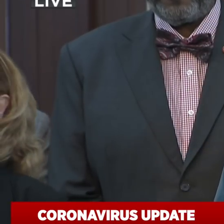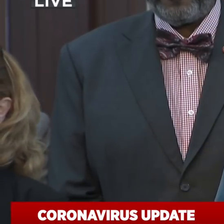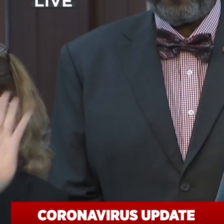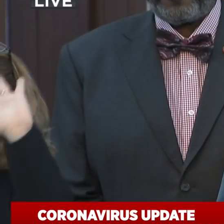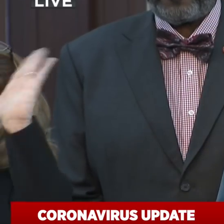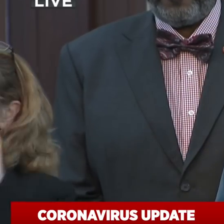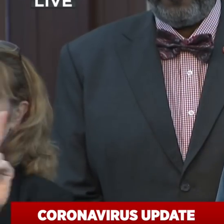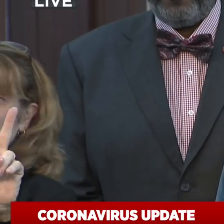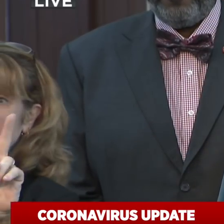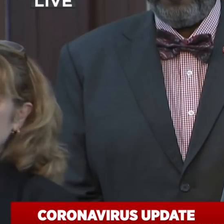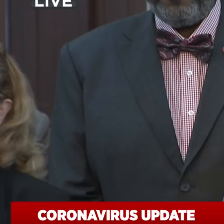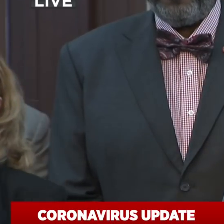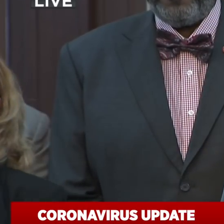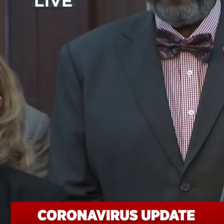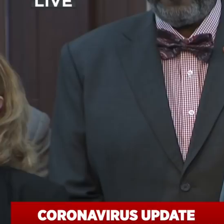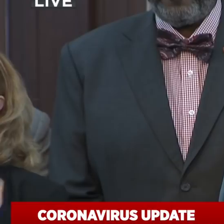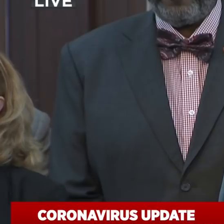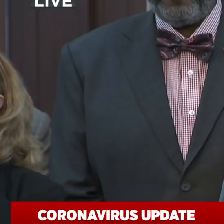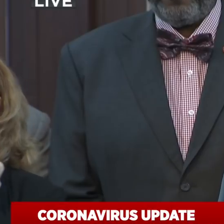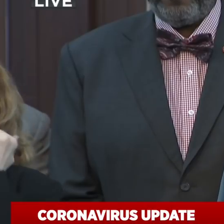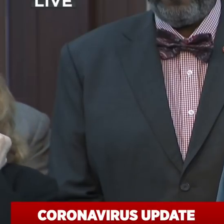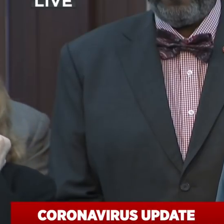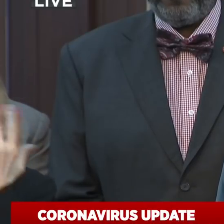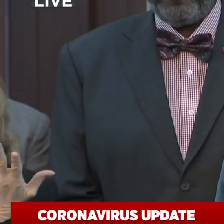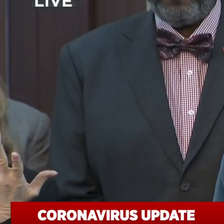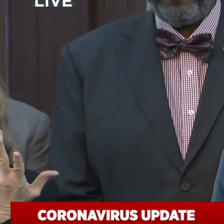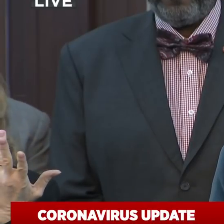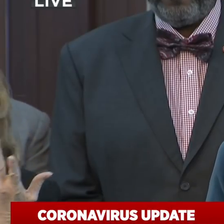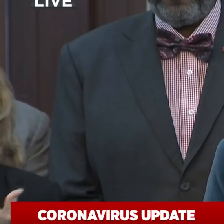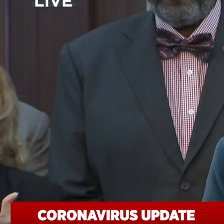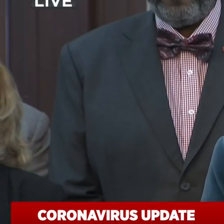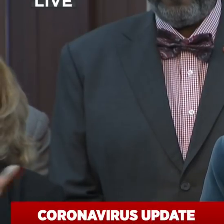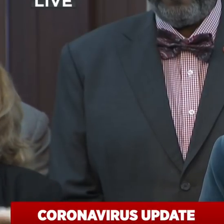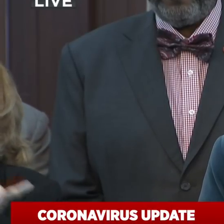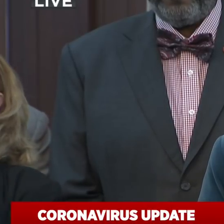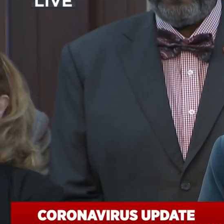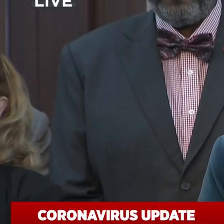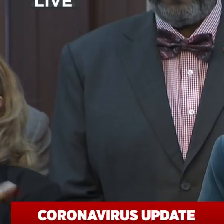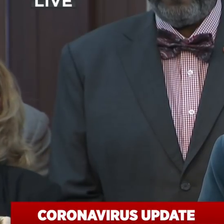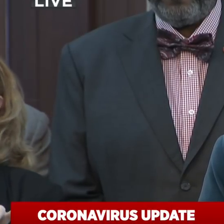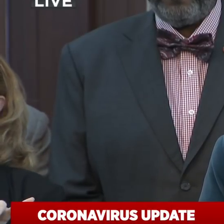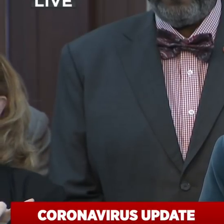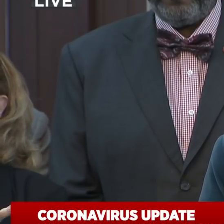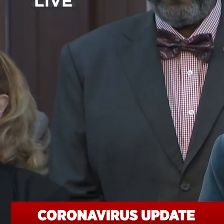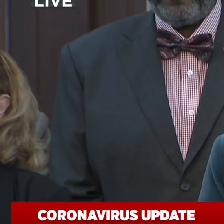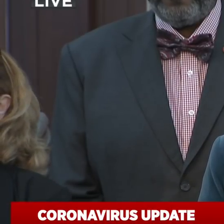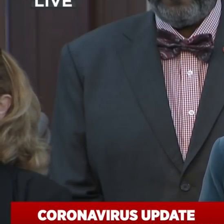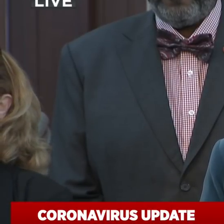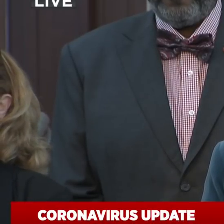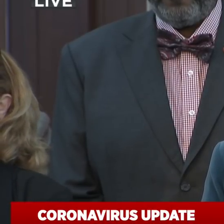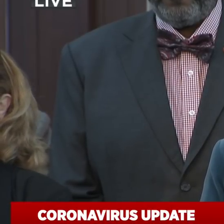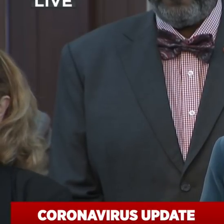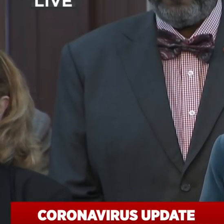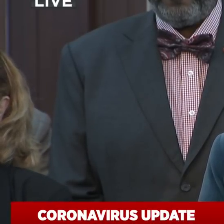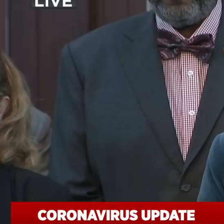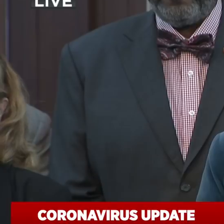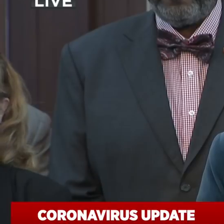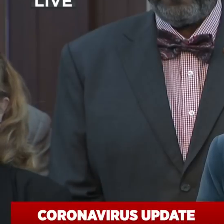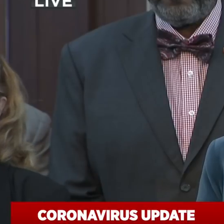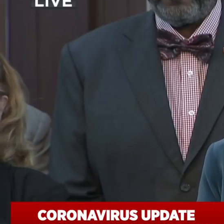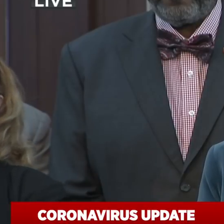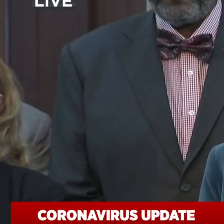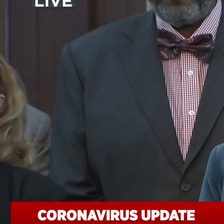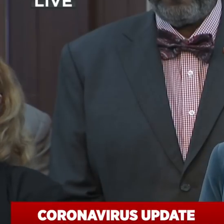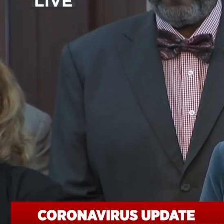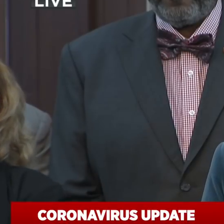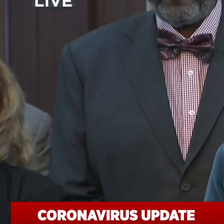peace. You could smile. Or you could do as our Muslim brothers and sisters do, and just a nice touch to the heart and a little bow. There's nothing more gracious